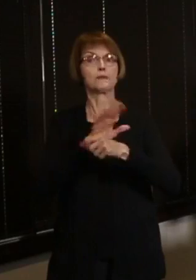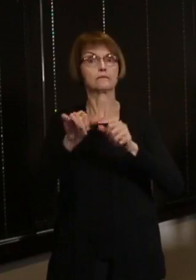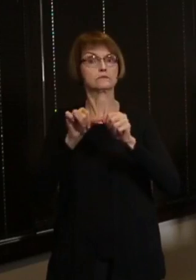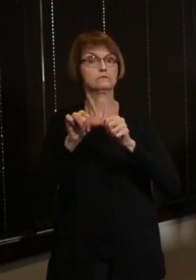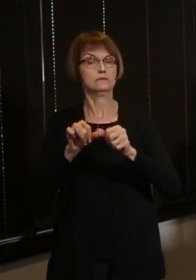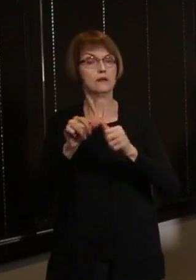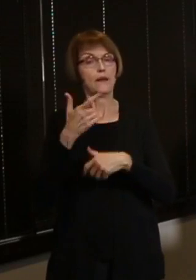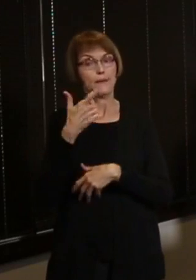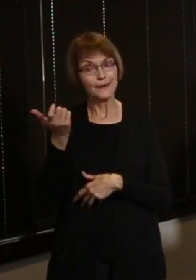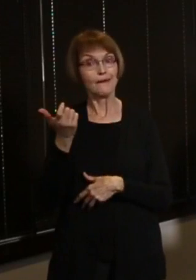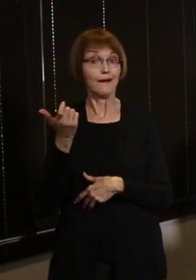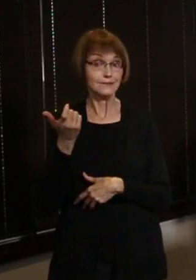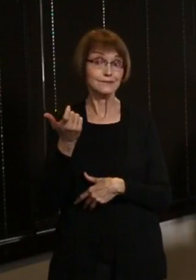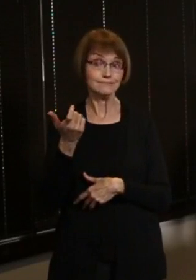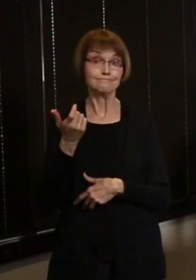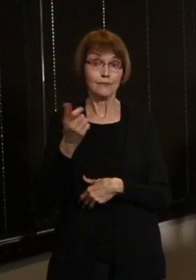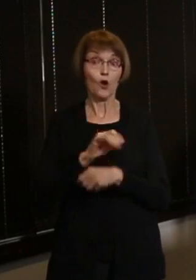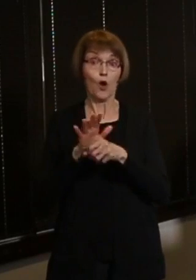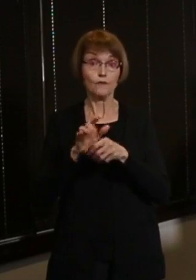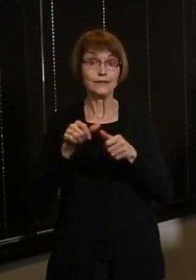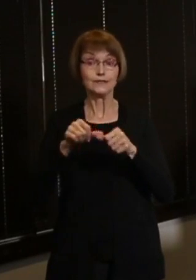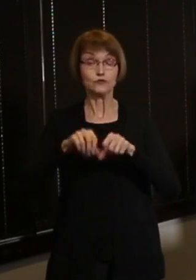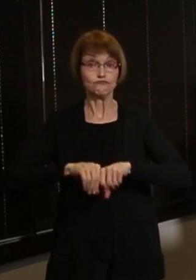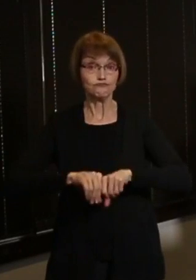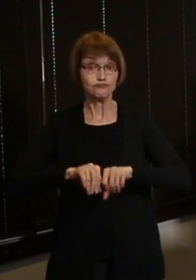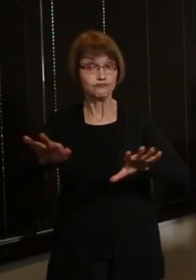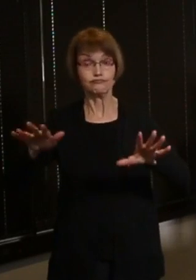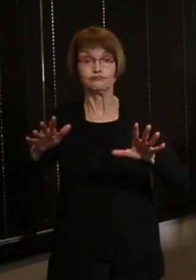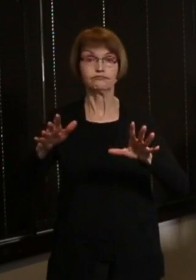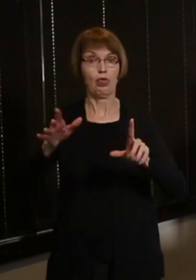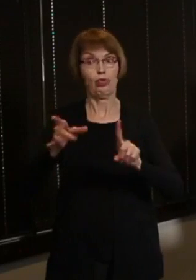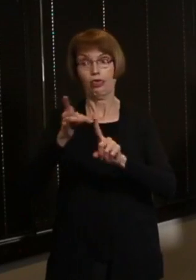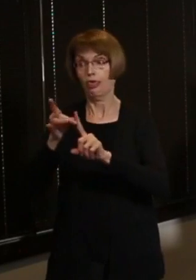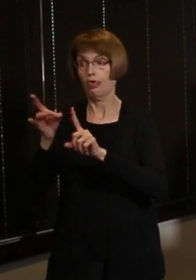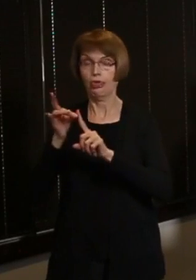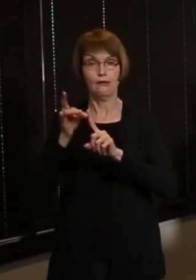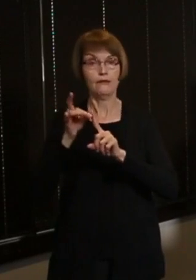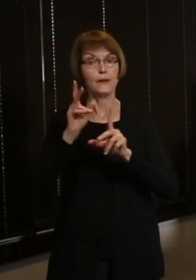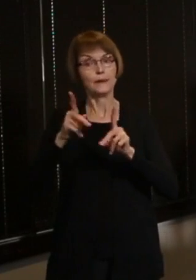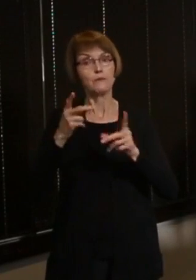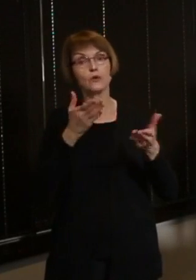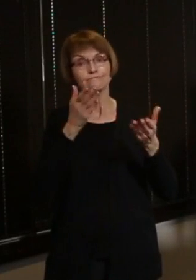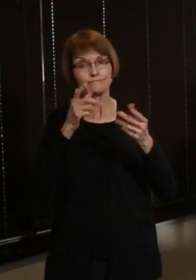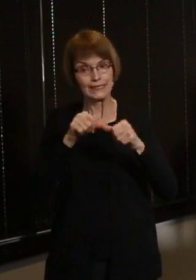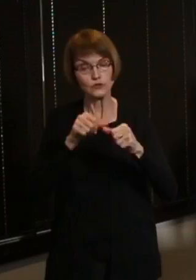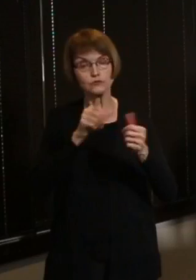because we continue to have transmission, continue to have admissions and hospitalizations.